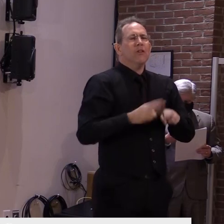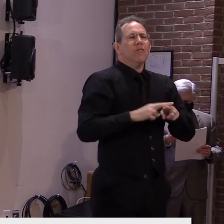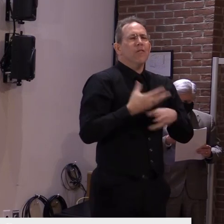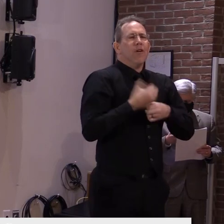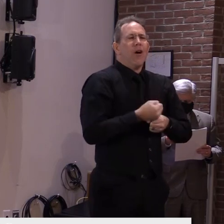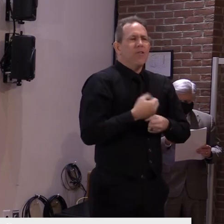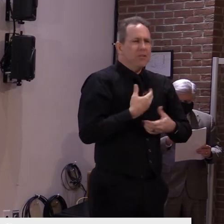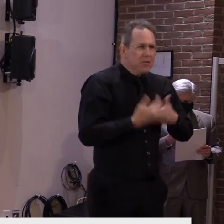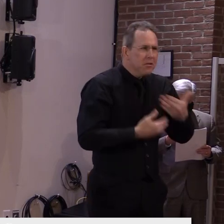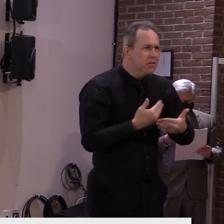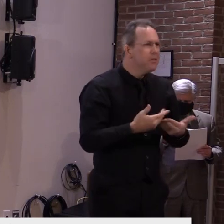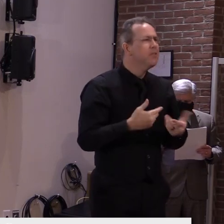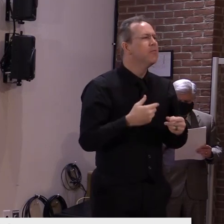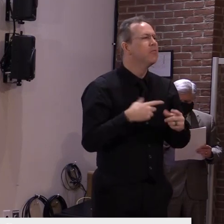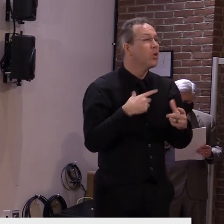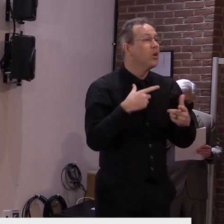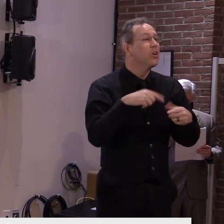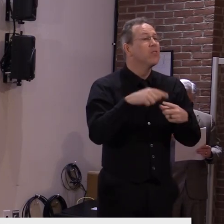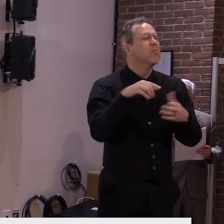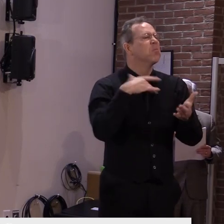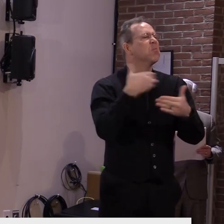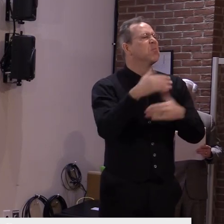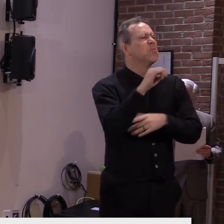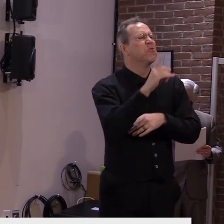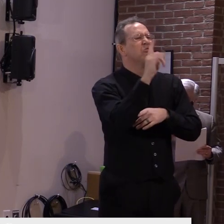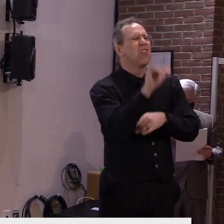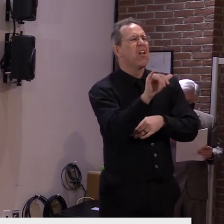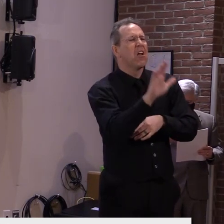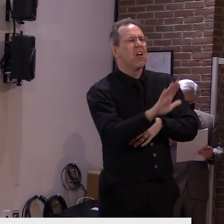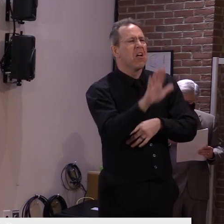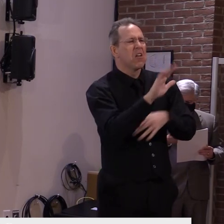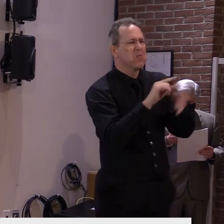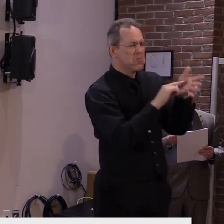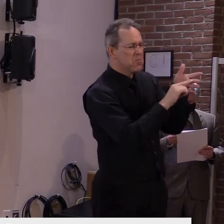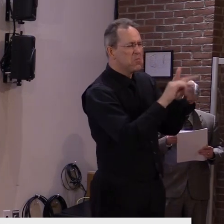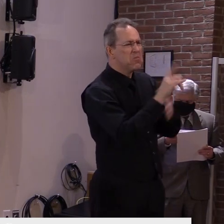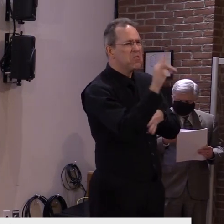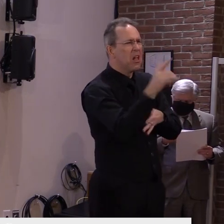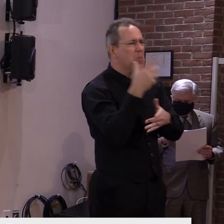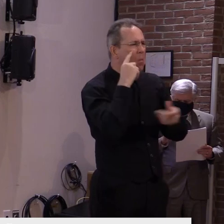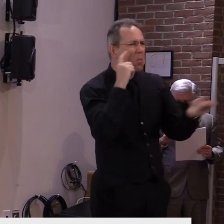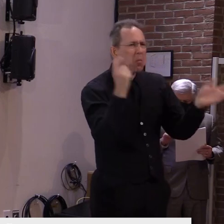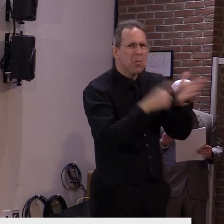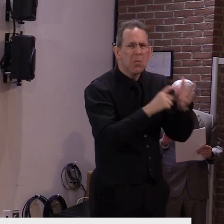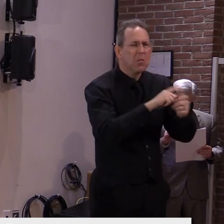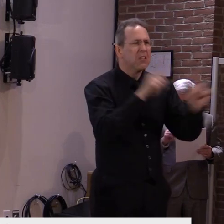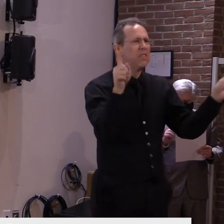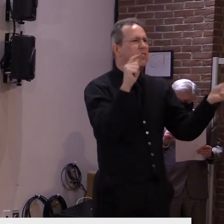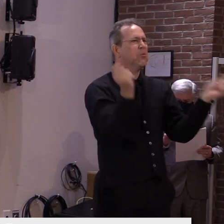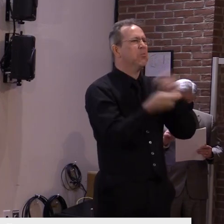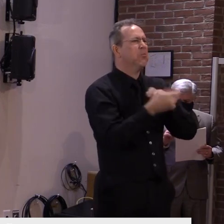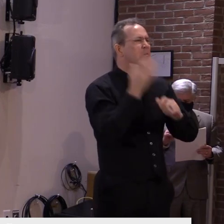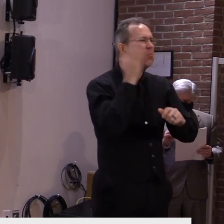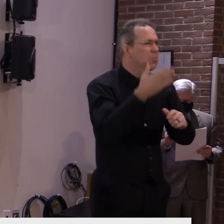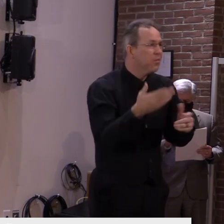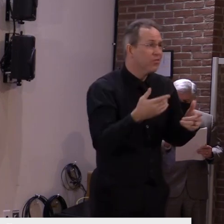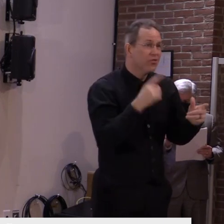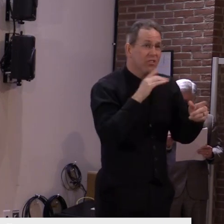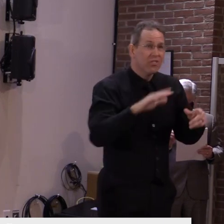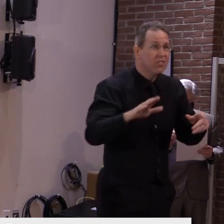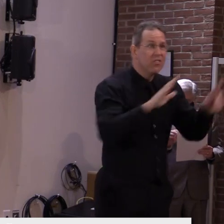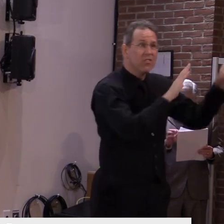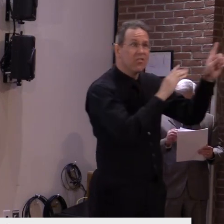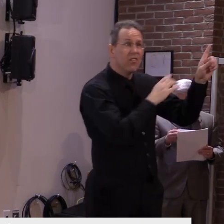mid-July, I mean, things are going to look so much different than they do today. And with your help, with the help of this package